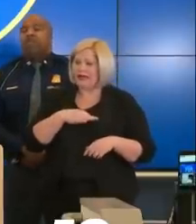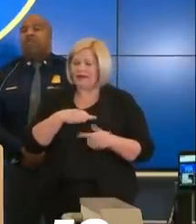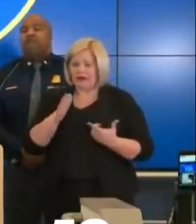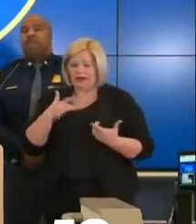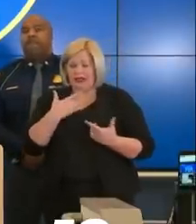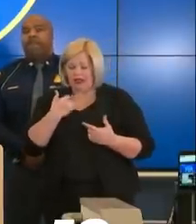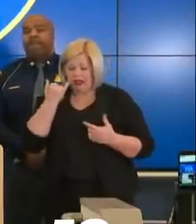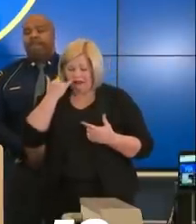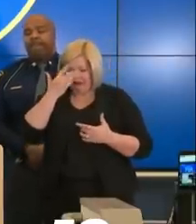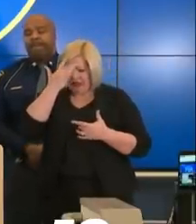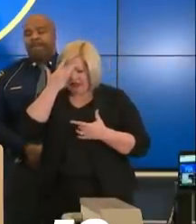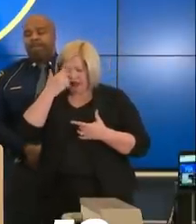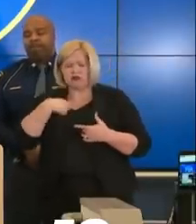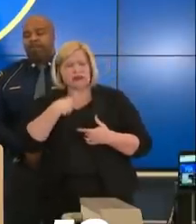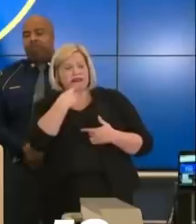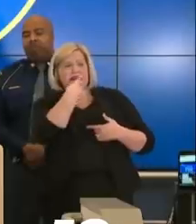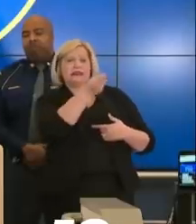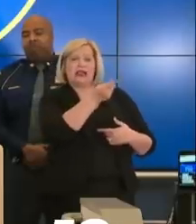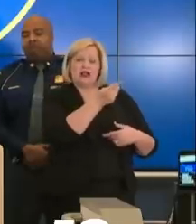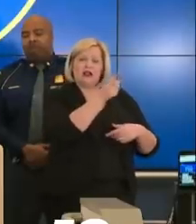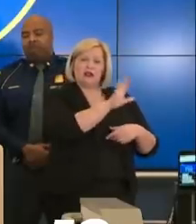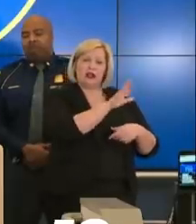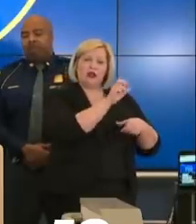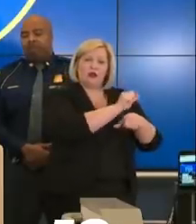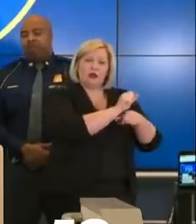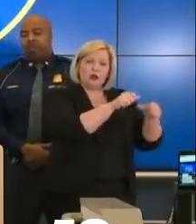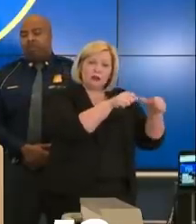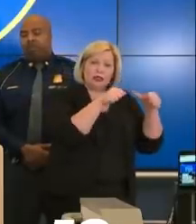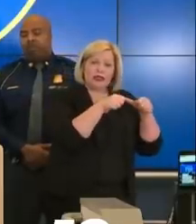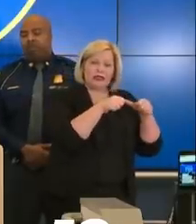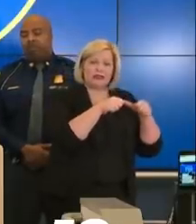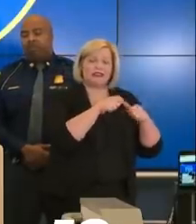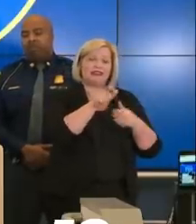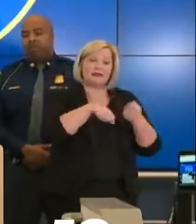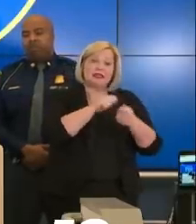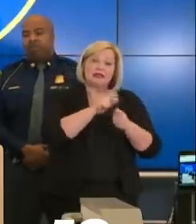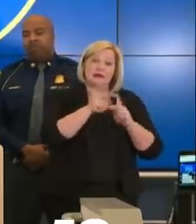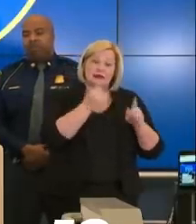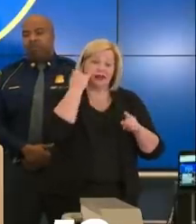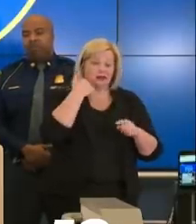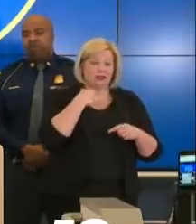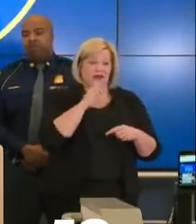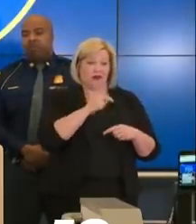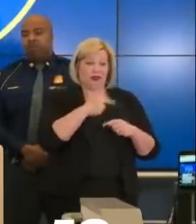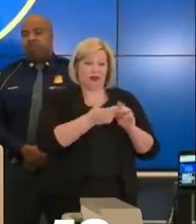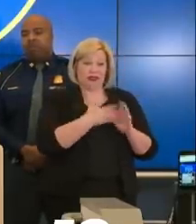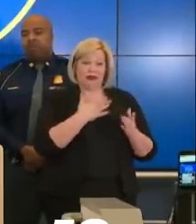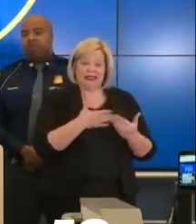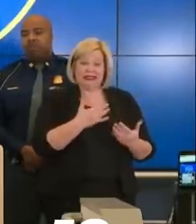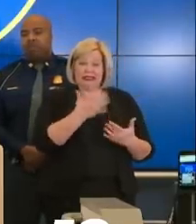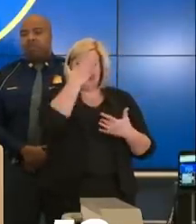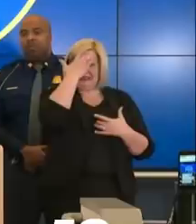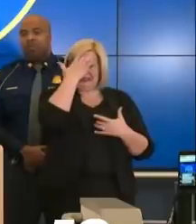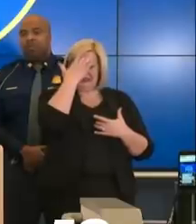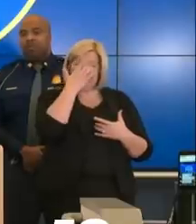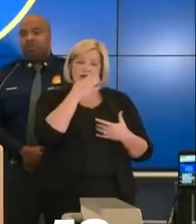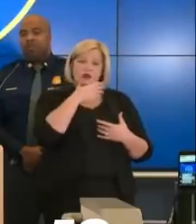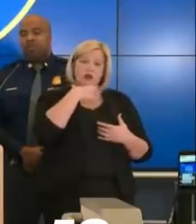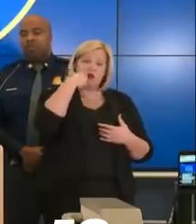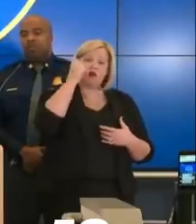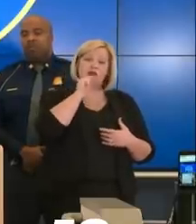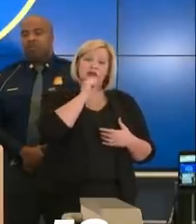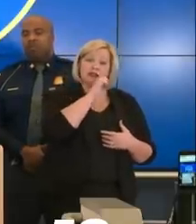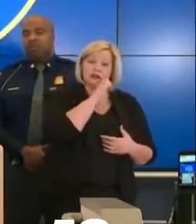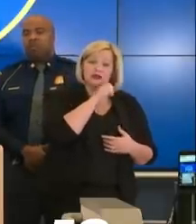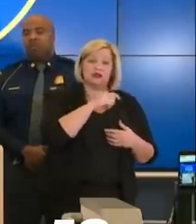telework when feasible, and particularly people who are at risk of severe illness. The elderly,